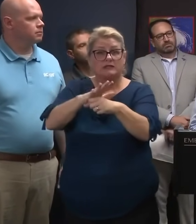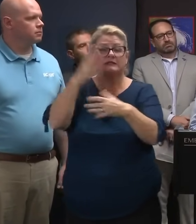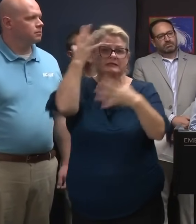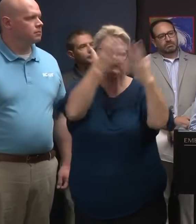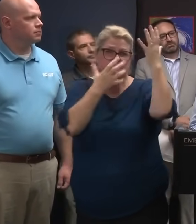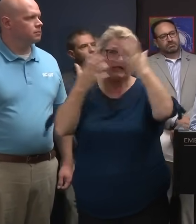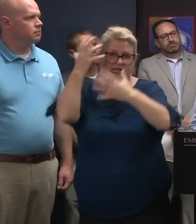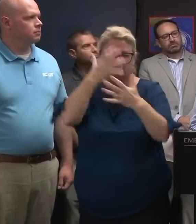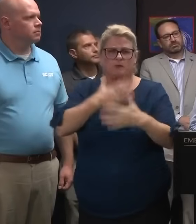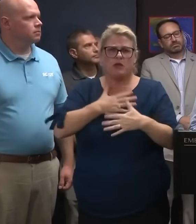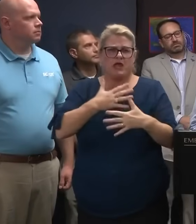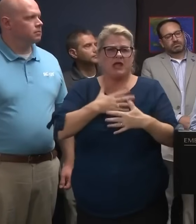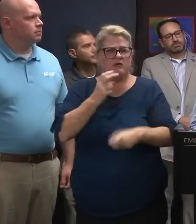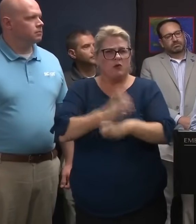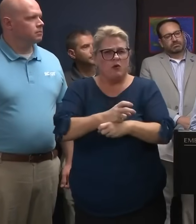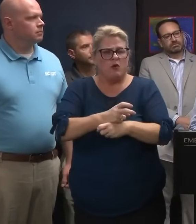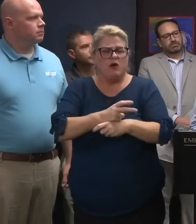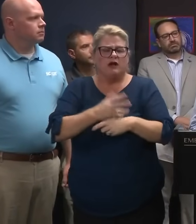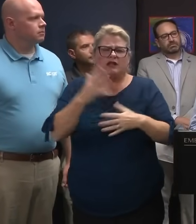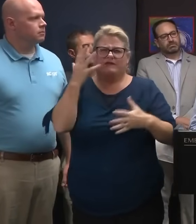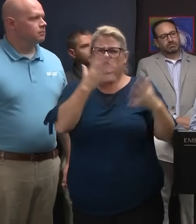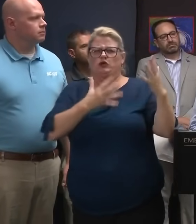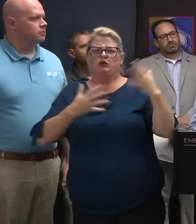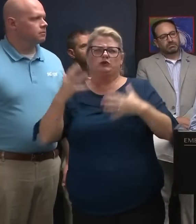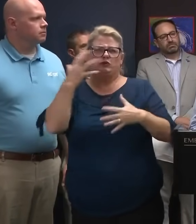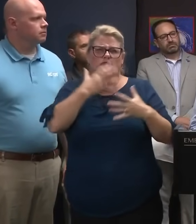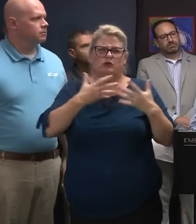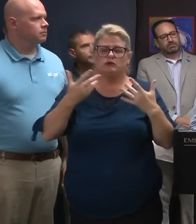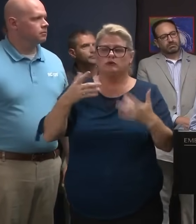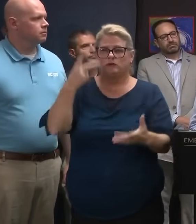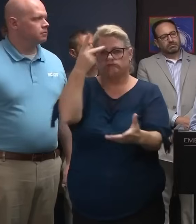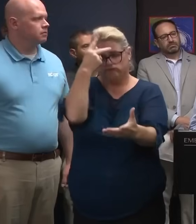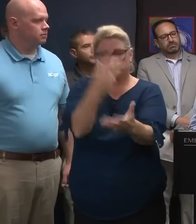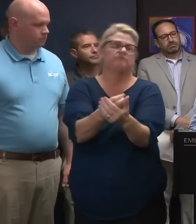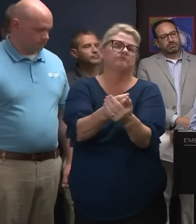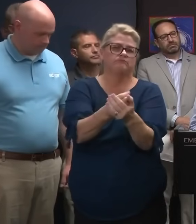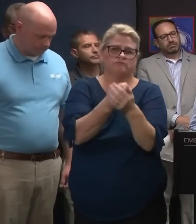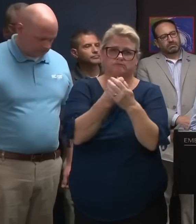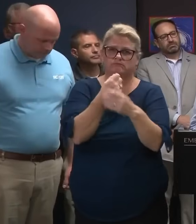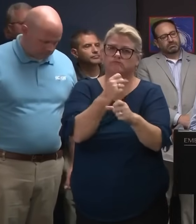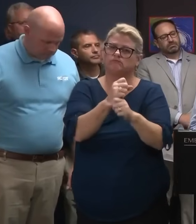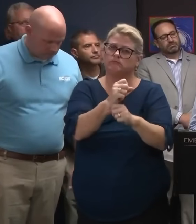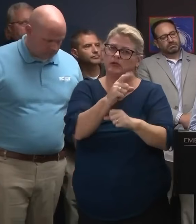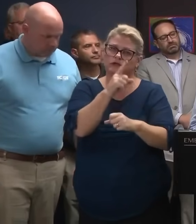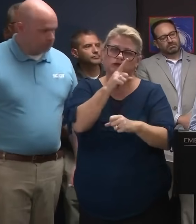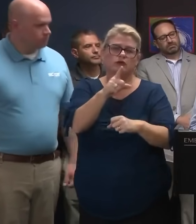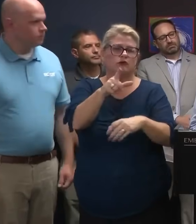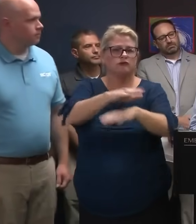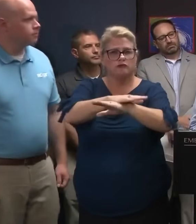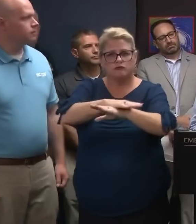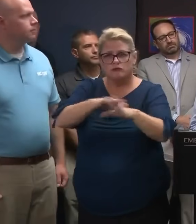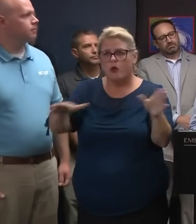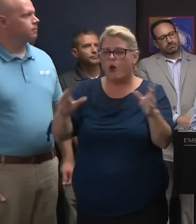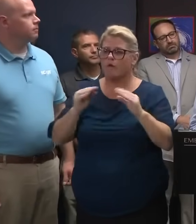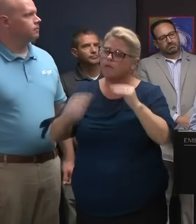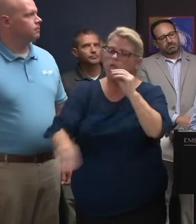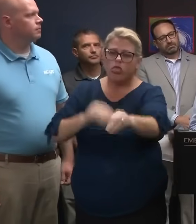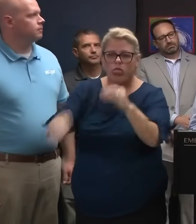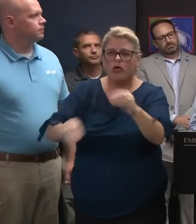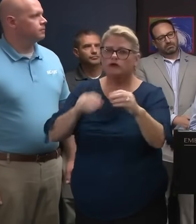dizziness, breathlessness, confusion, or loss of consciousness. Be sure not to overload the